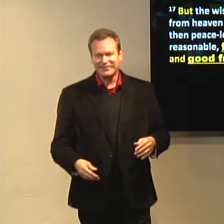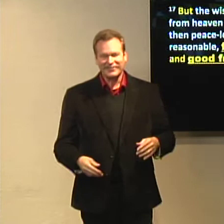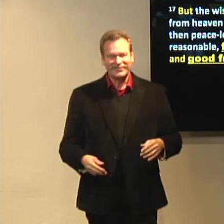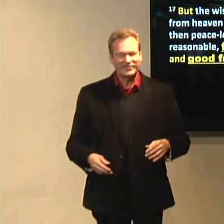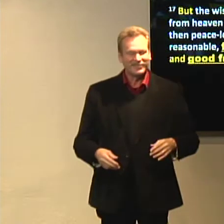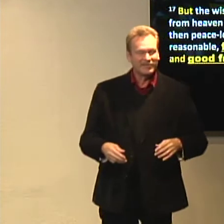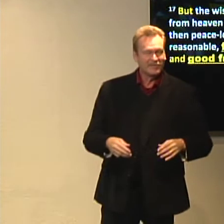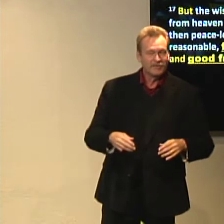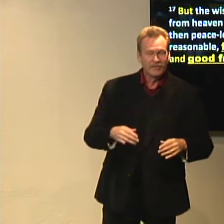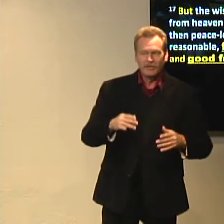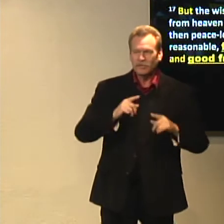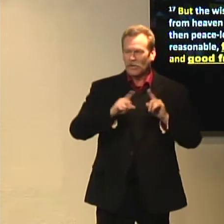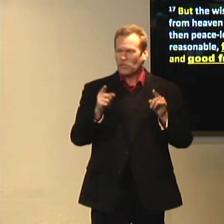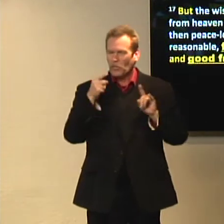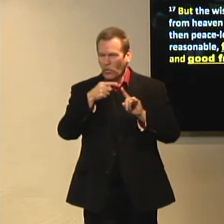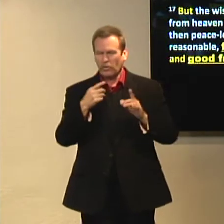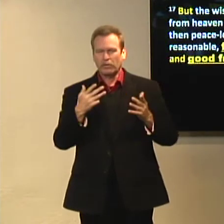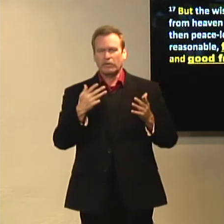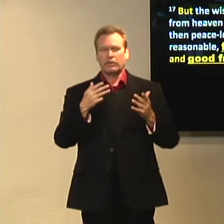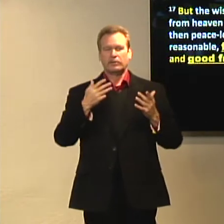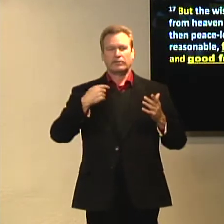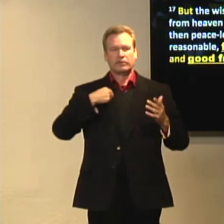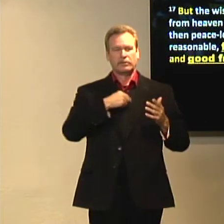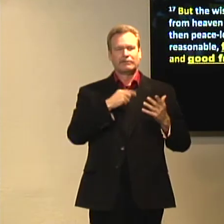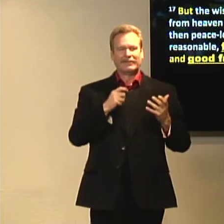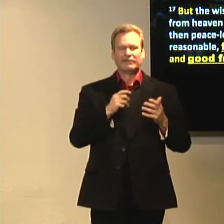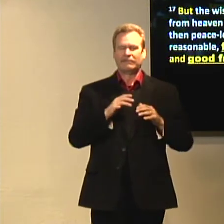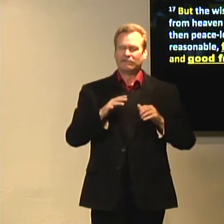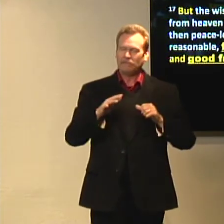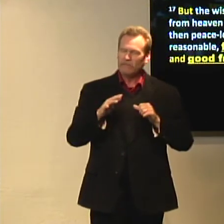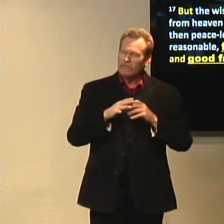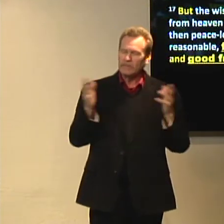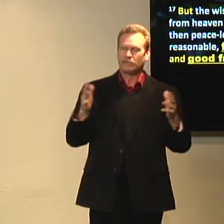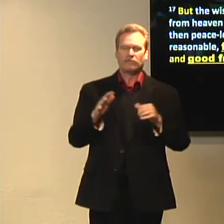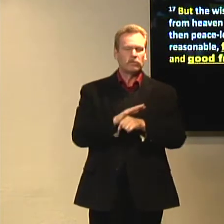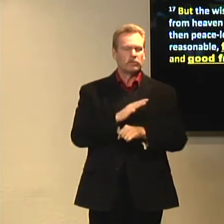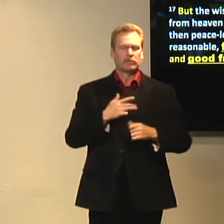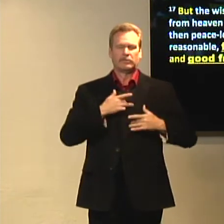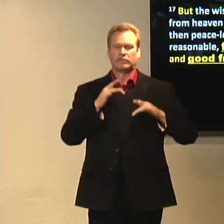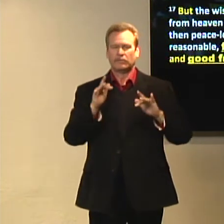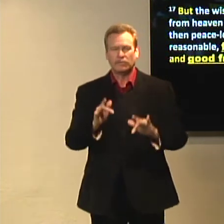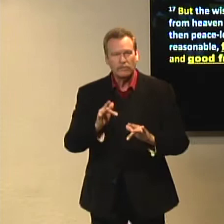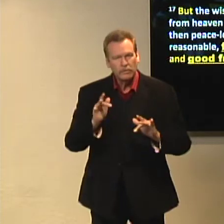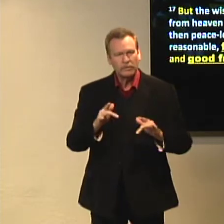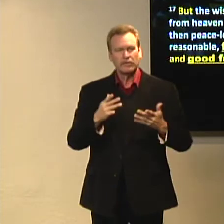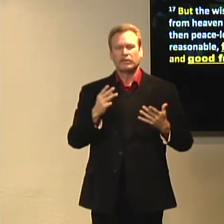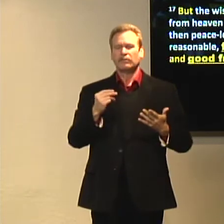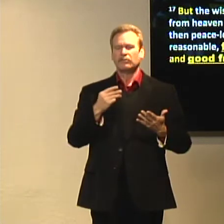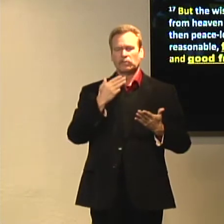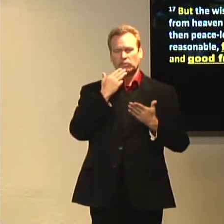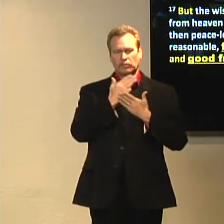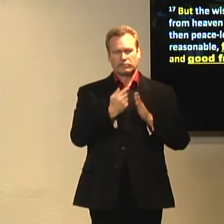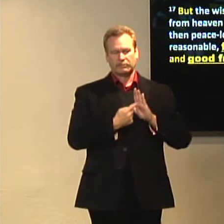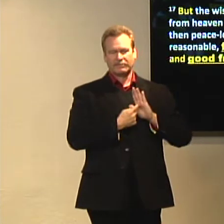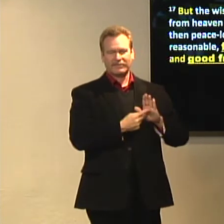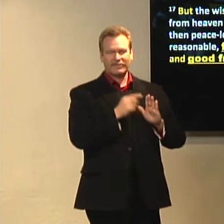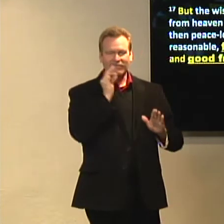in the kitchen or not in the living room. But our hearts are to be full of this mercy and this pity